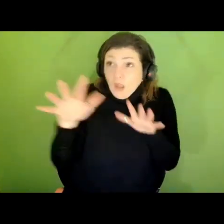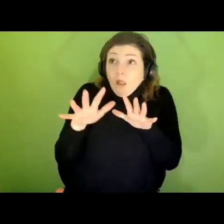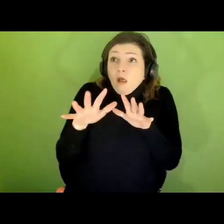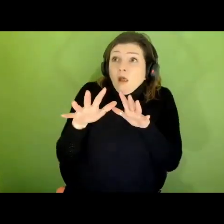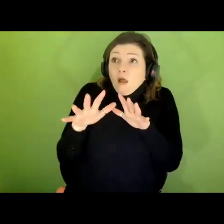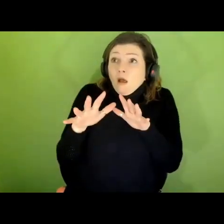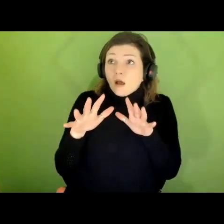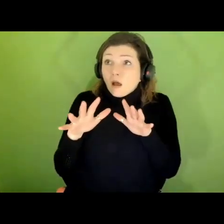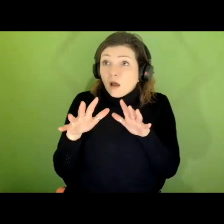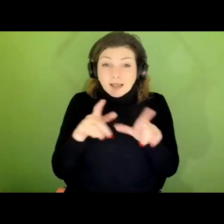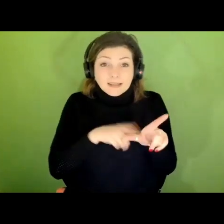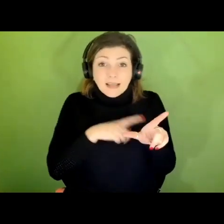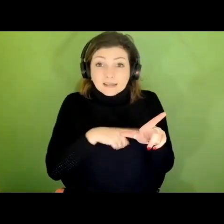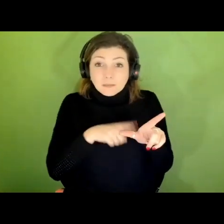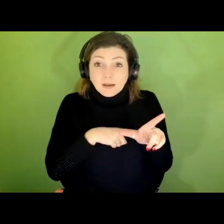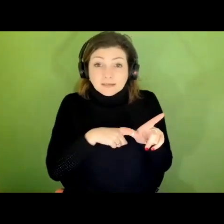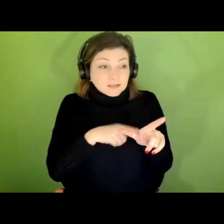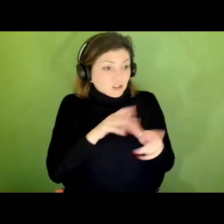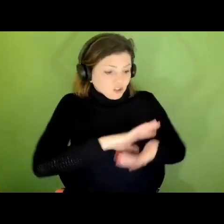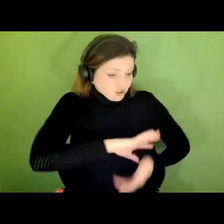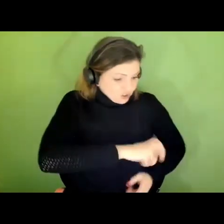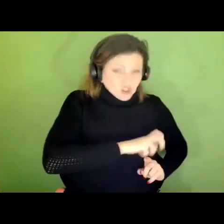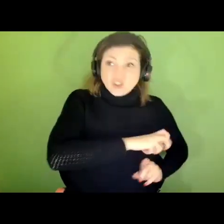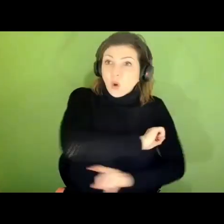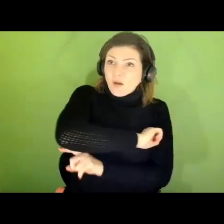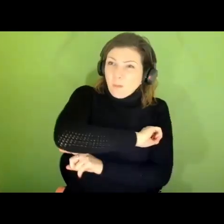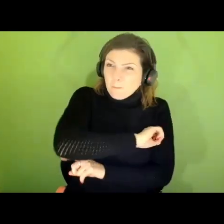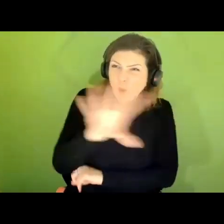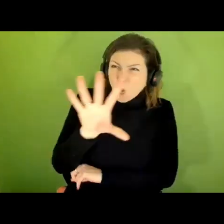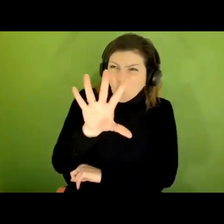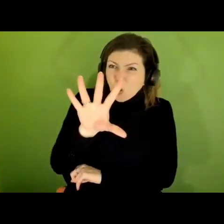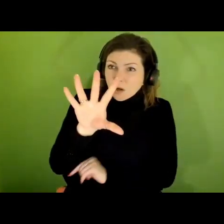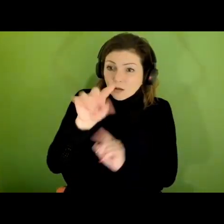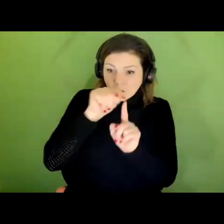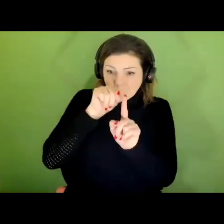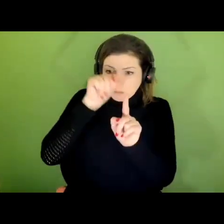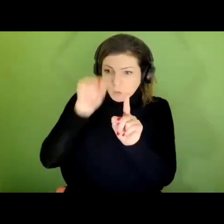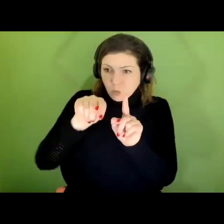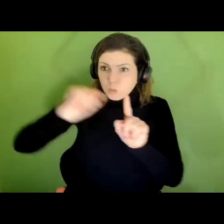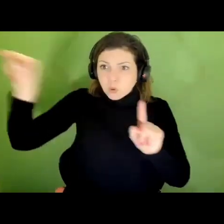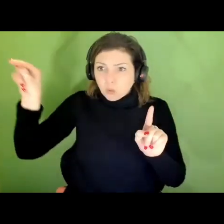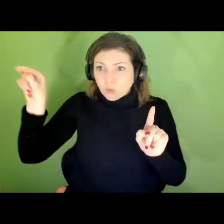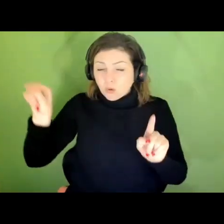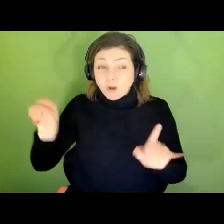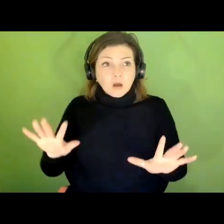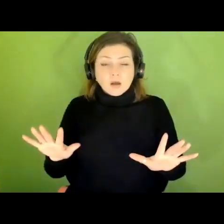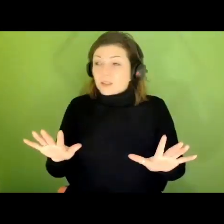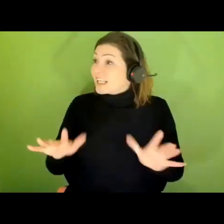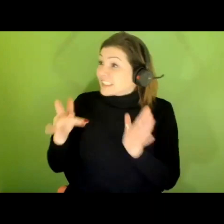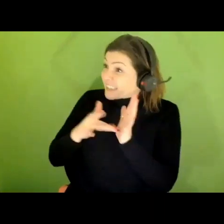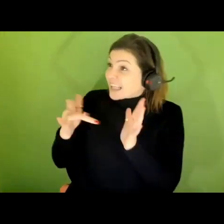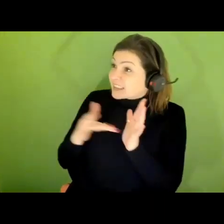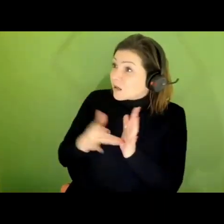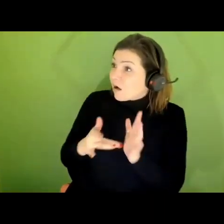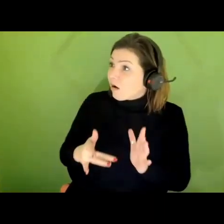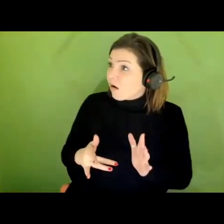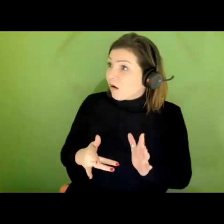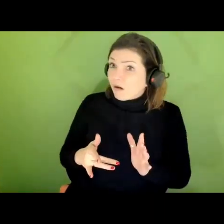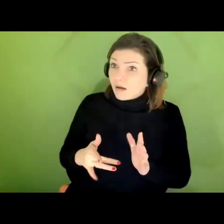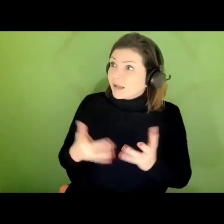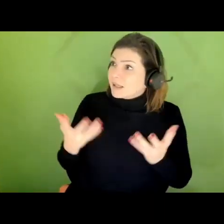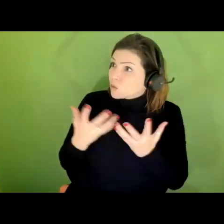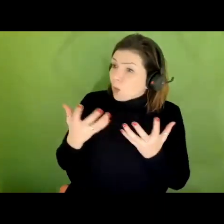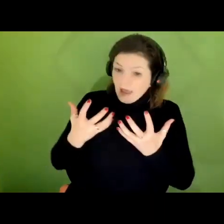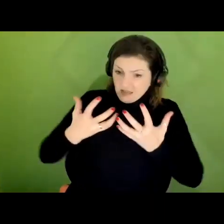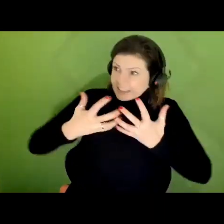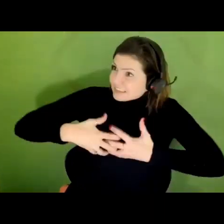Next to him, Yasmin flung a stone at it, but it just bounced off the metal legs. The center, shouted Saif from behind them. Hit its